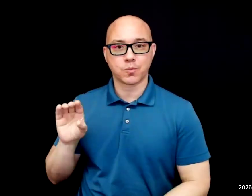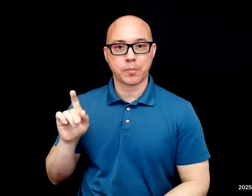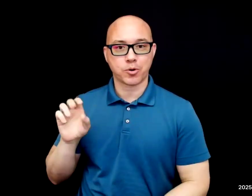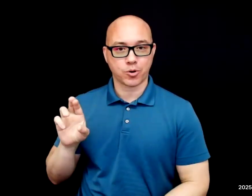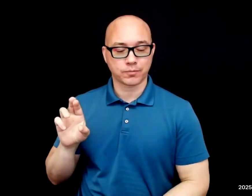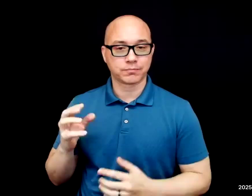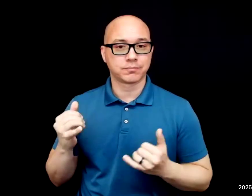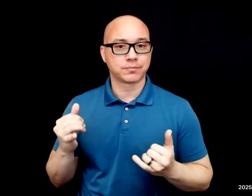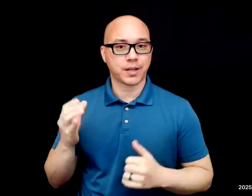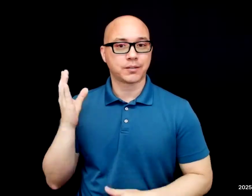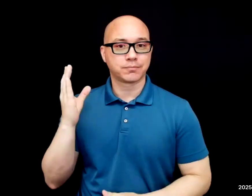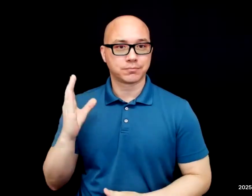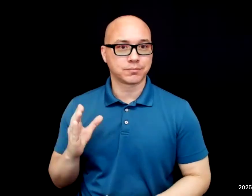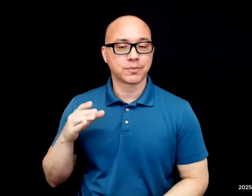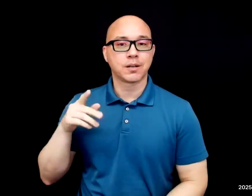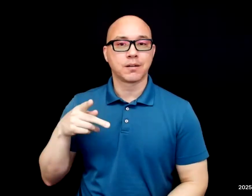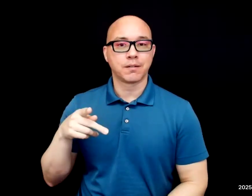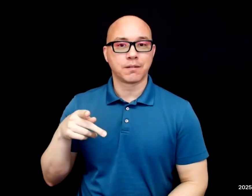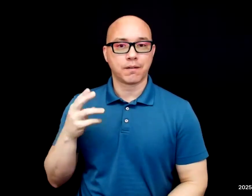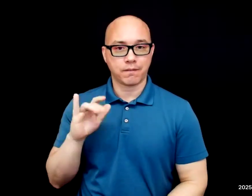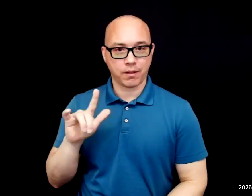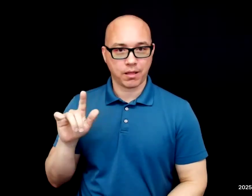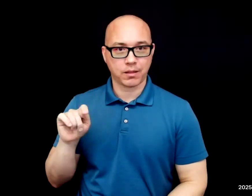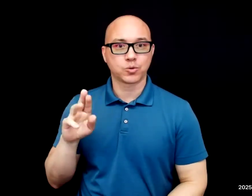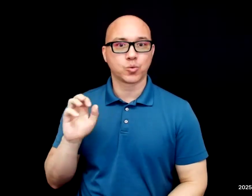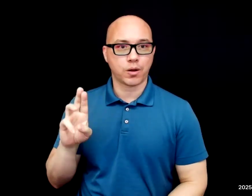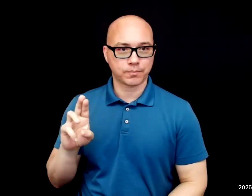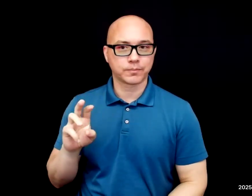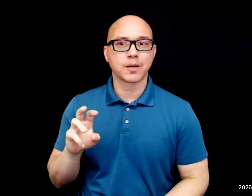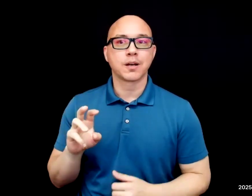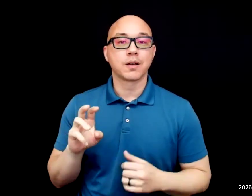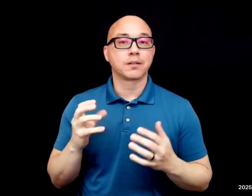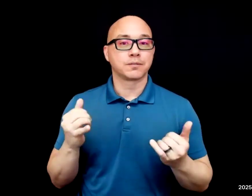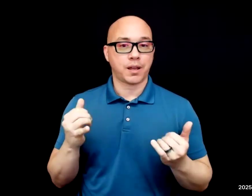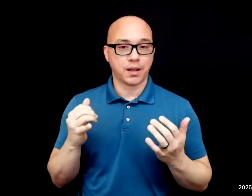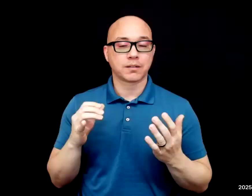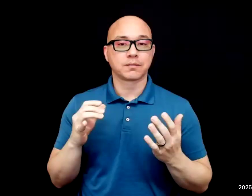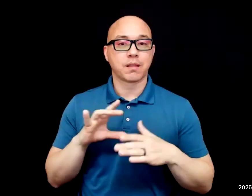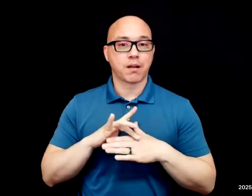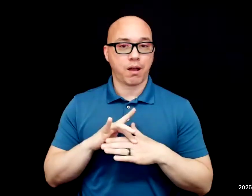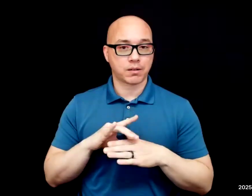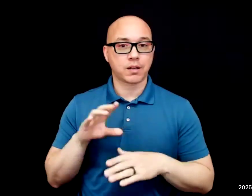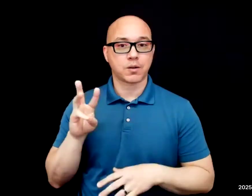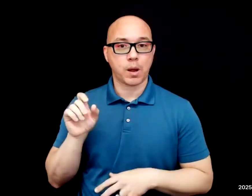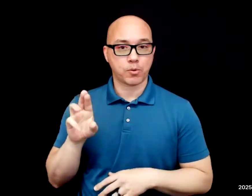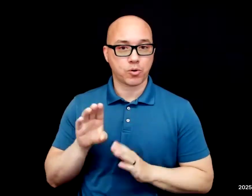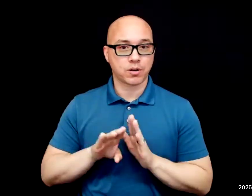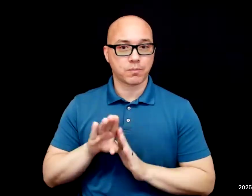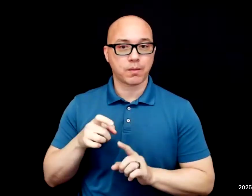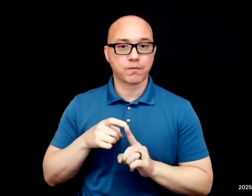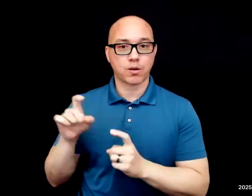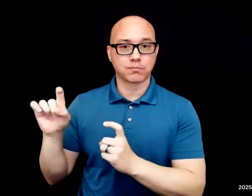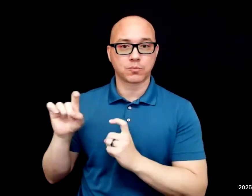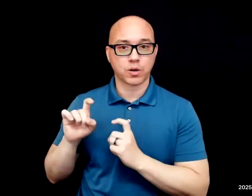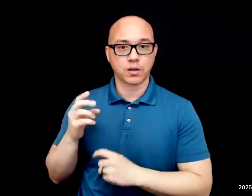Phil Truax, Taliba Bales, and Molly Sullivan. The content of this webinar were developed under Grant